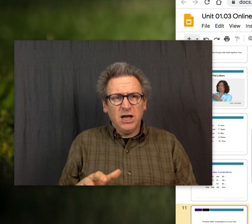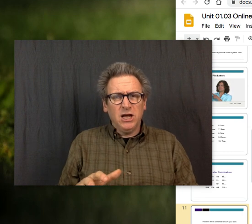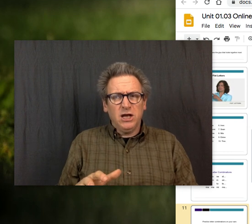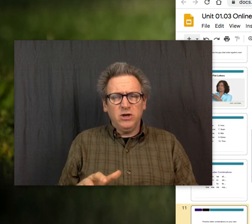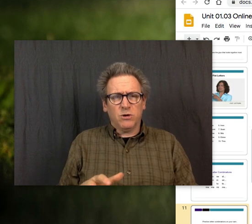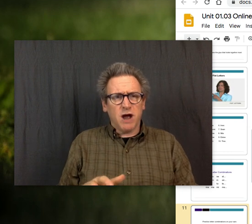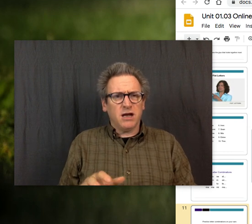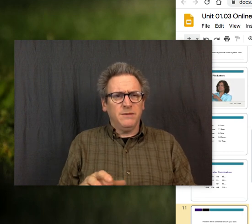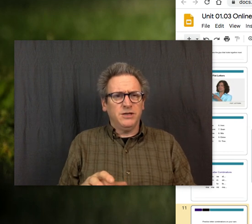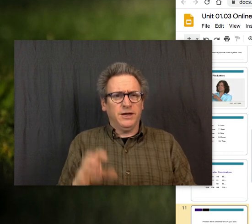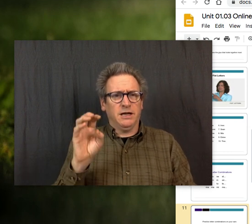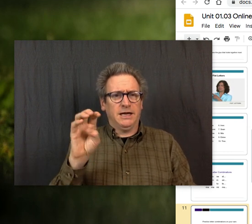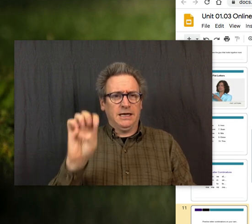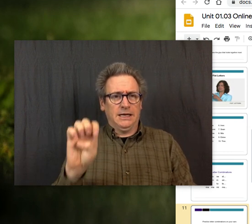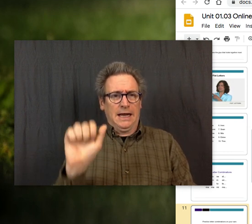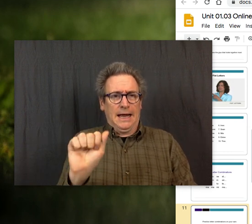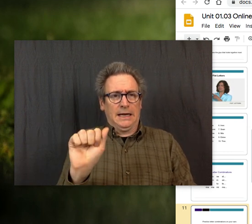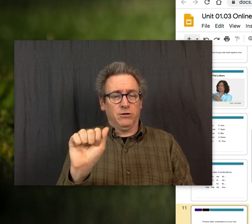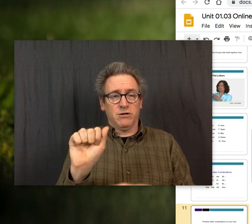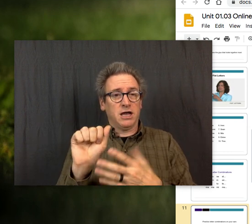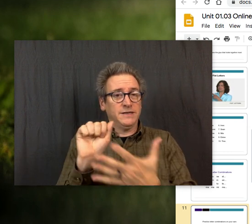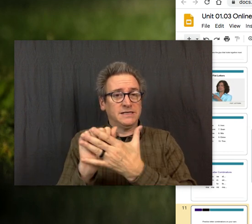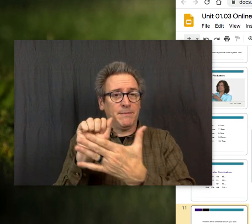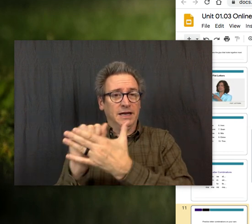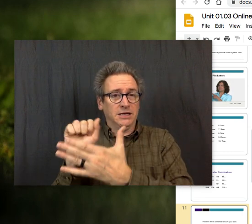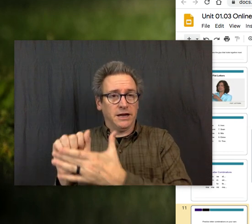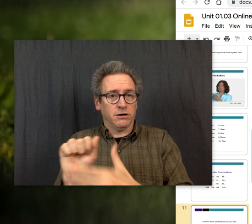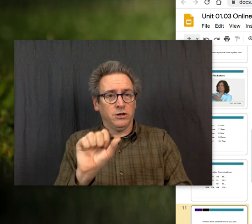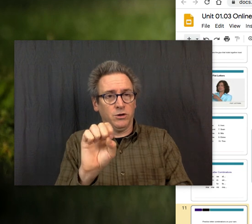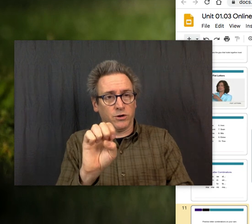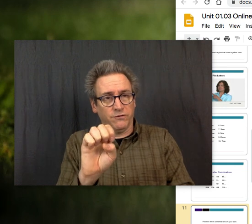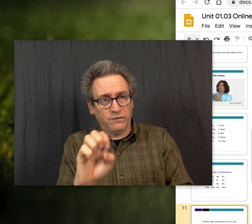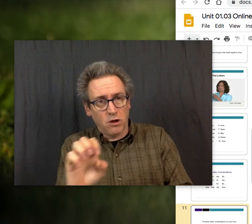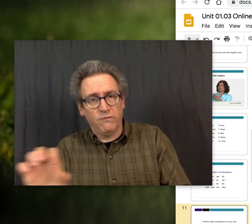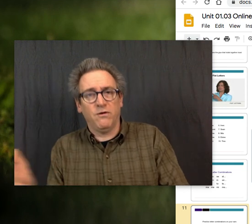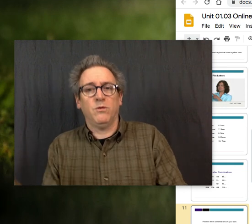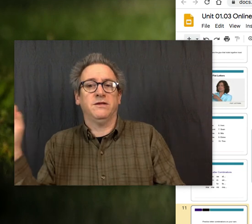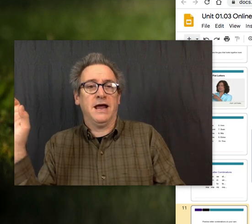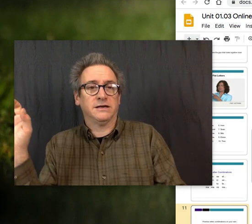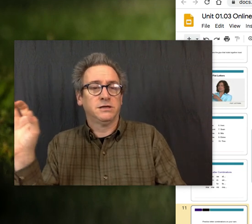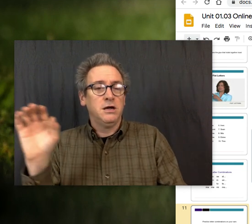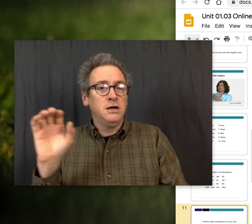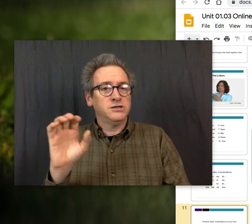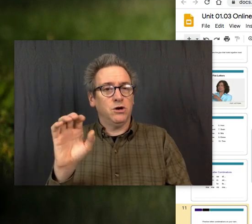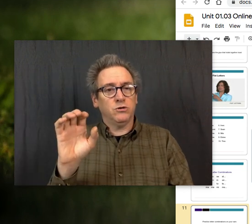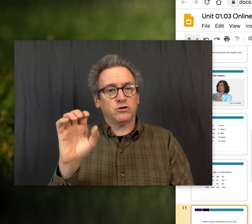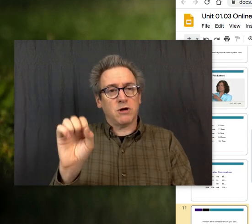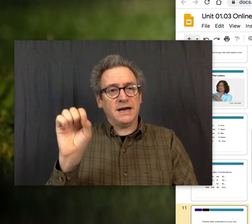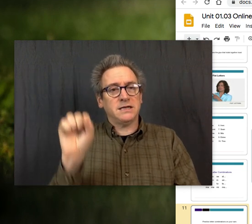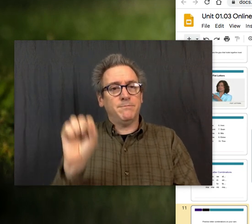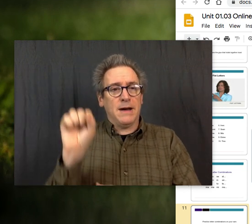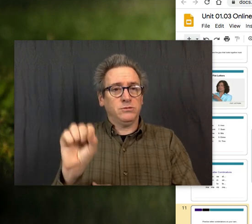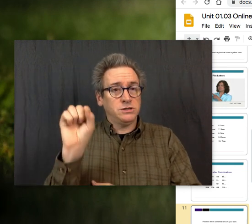Eventually, you are not going to be doing like EA. You're not going to be stopping at each letter. You're going to flow from one to the next. So